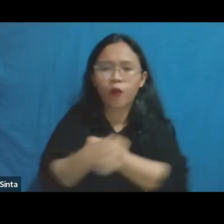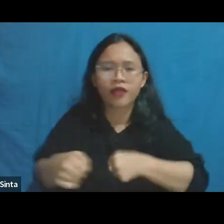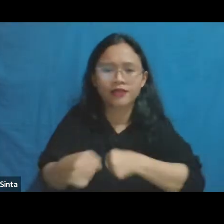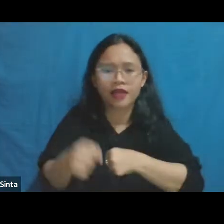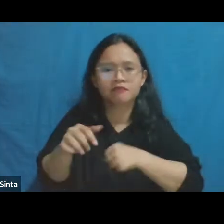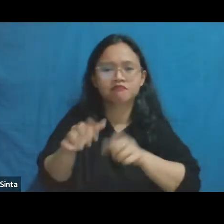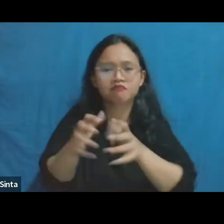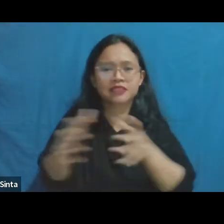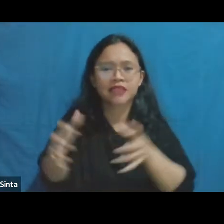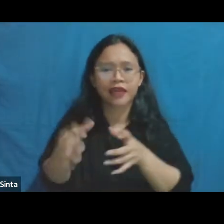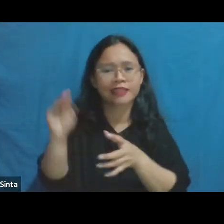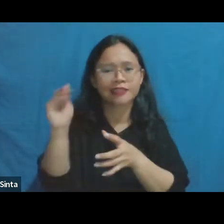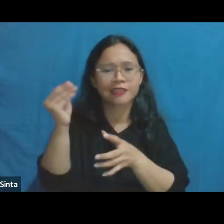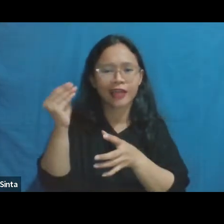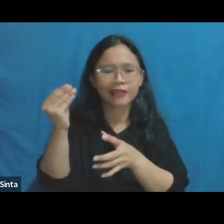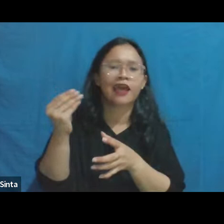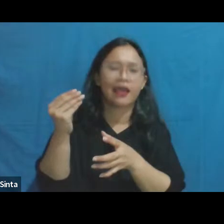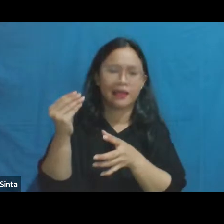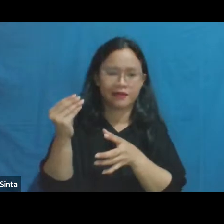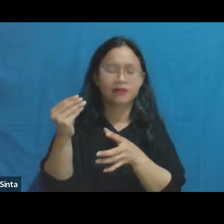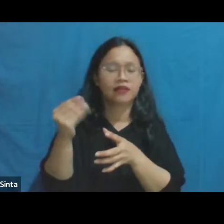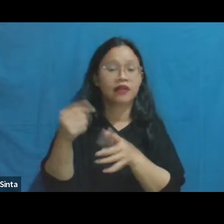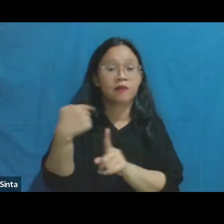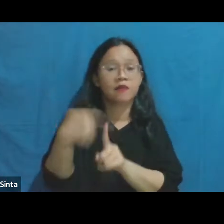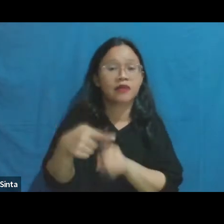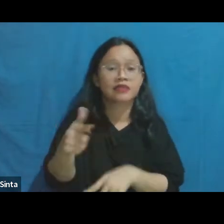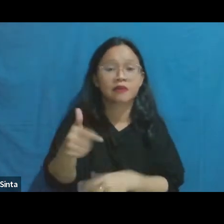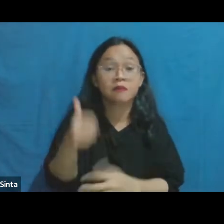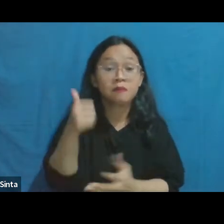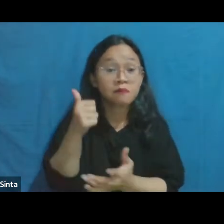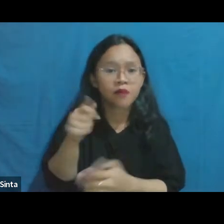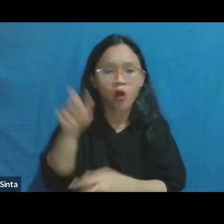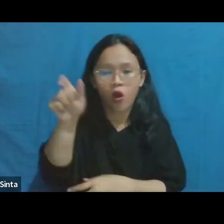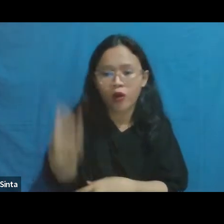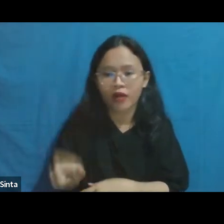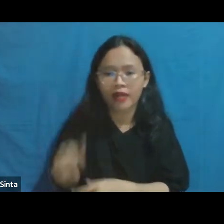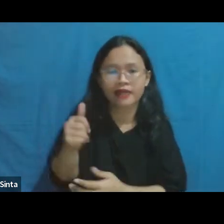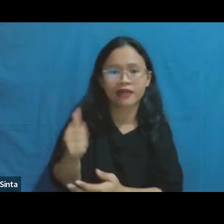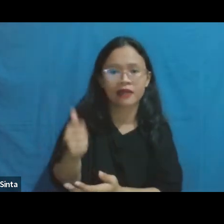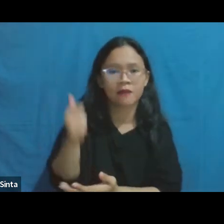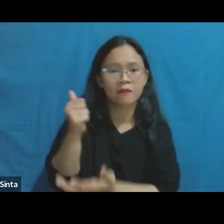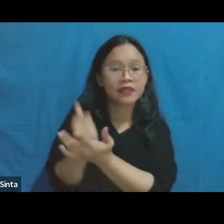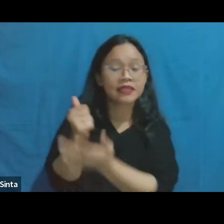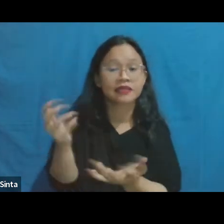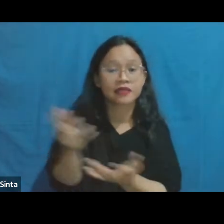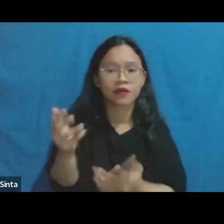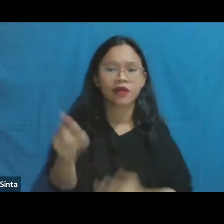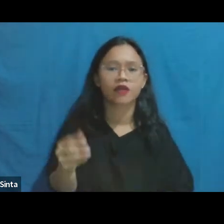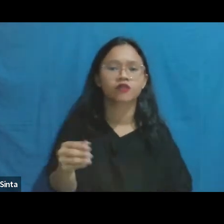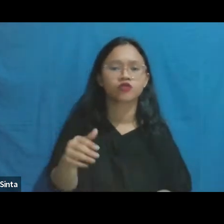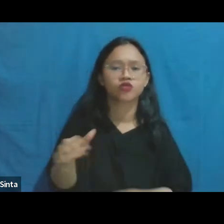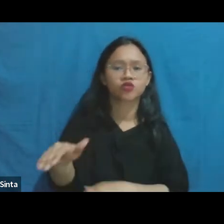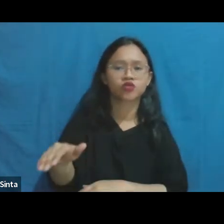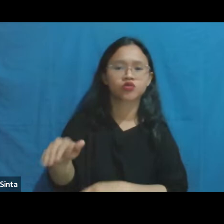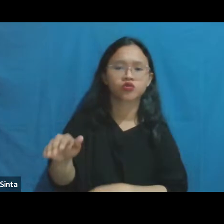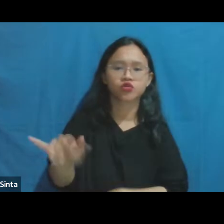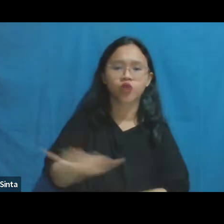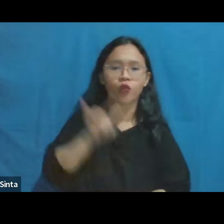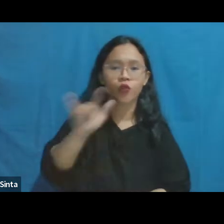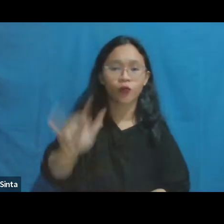father-in-law is a very important person in Jokowi's administration. So you